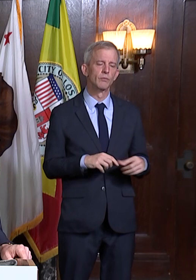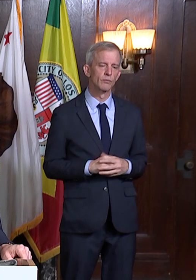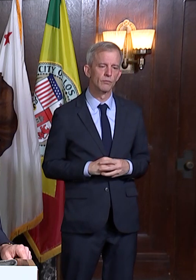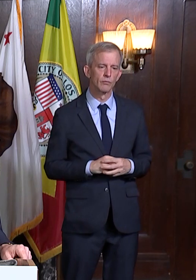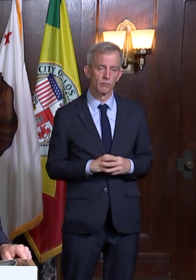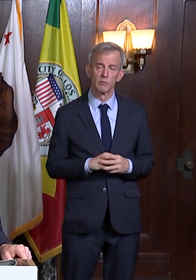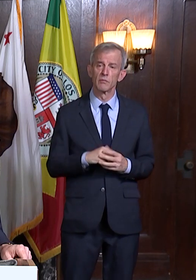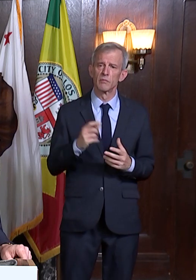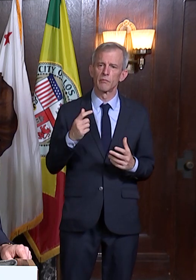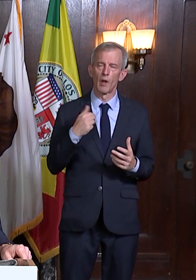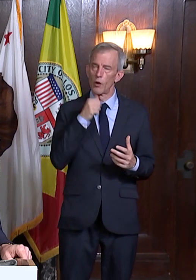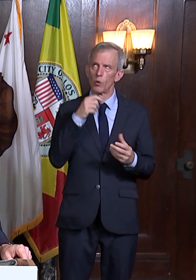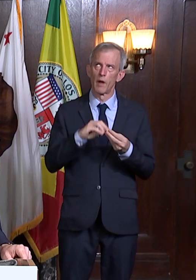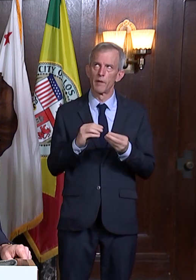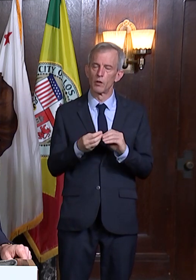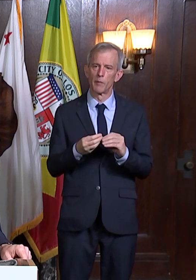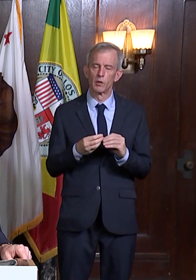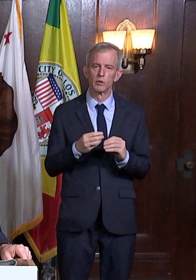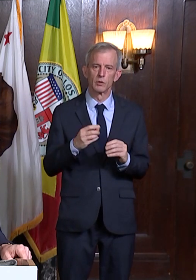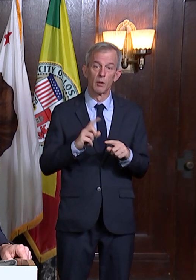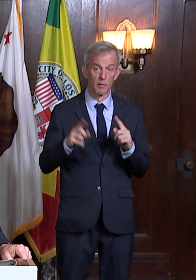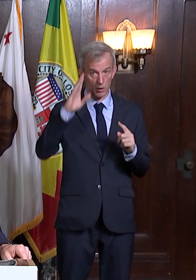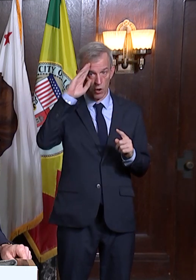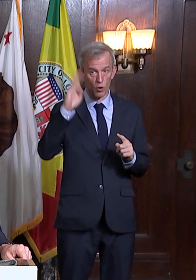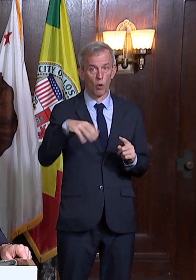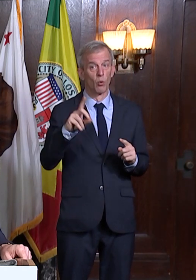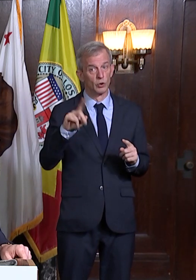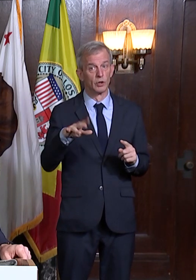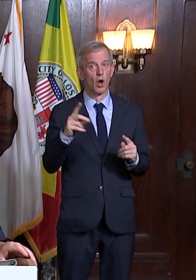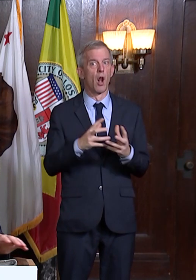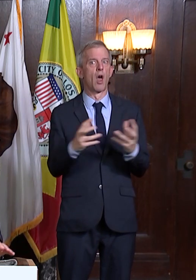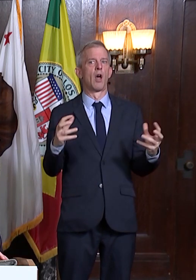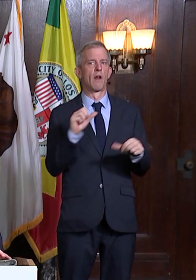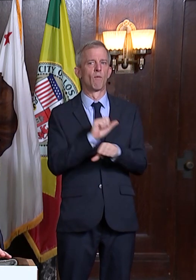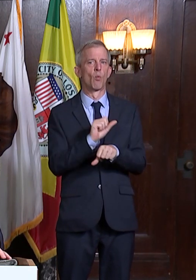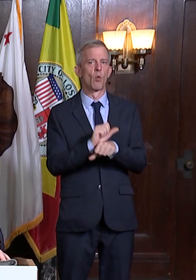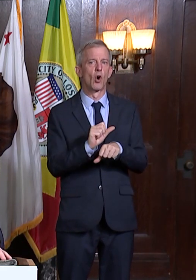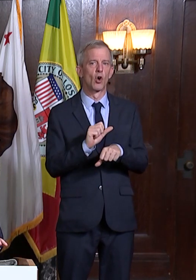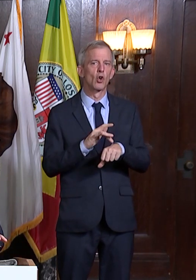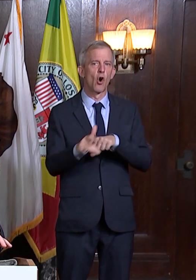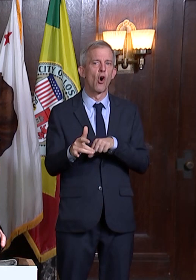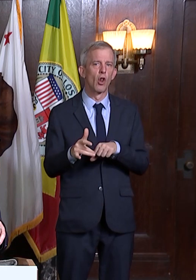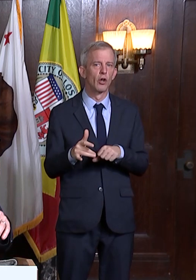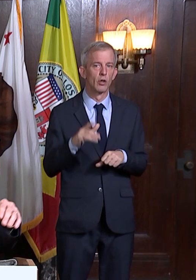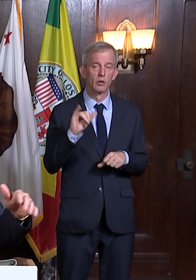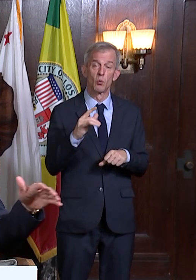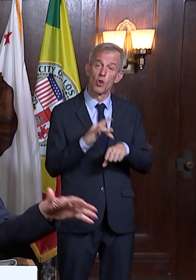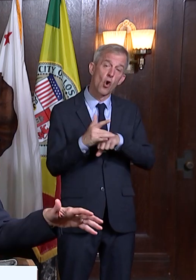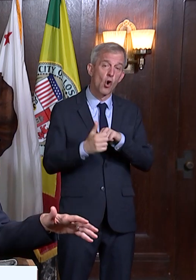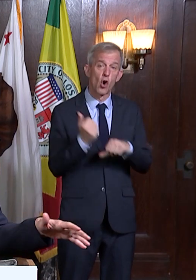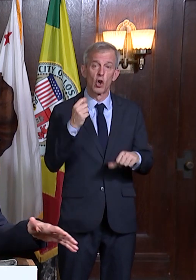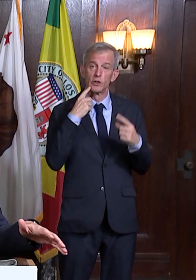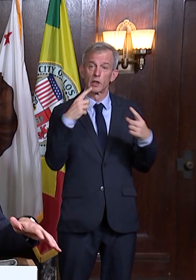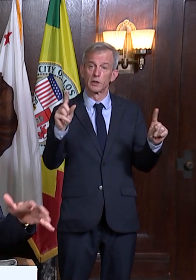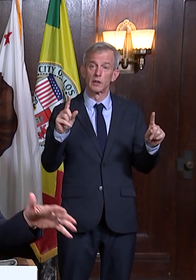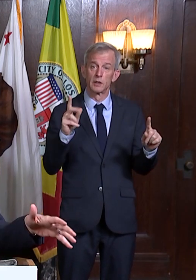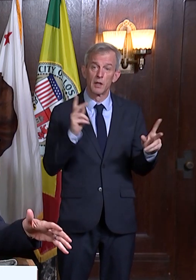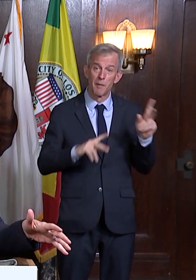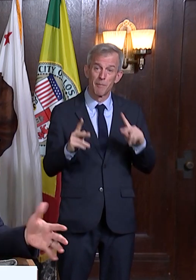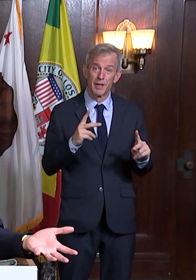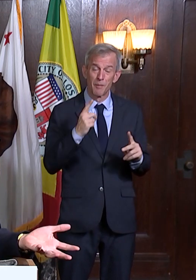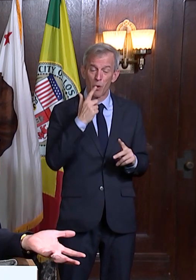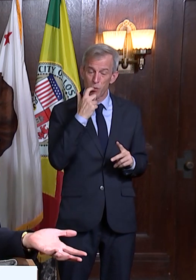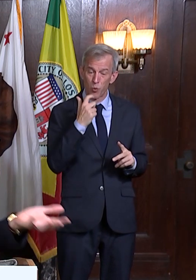you. I know, have done a lot of work early on. It was one of the early successes that folks who were unhoused were actually less likely to have